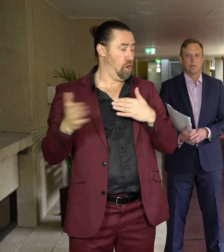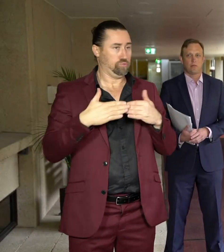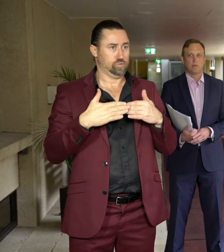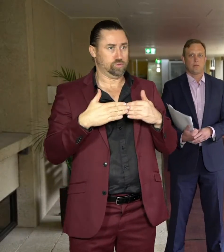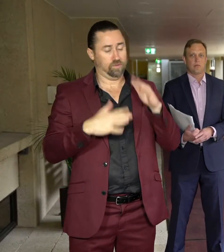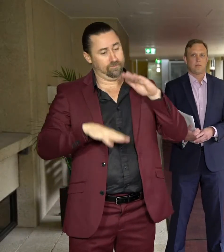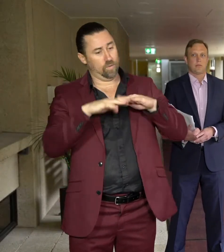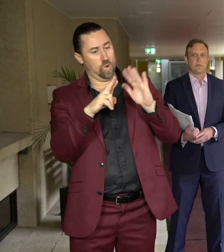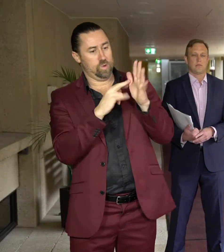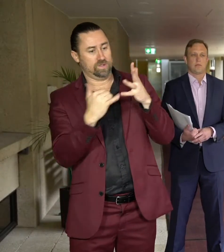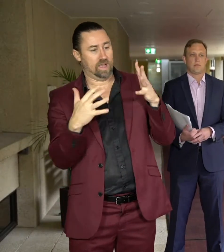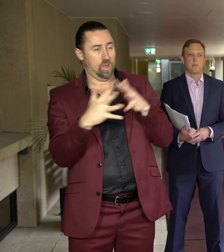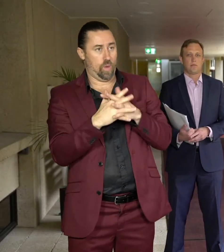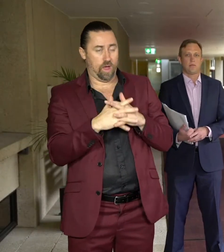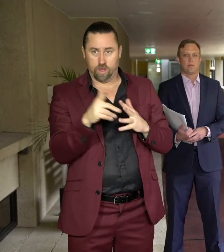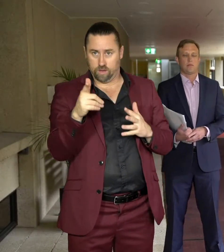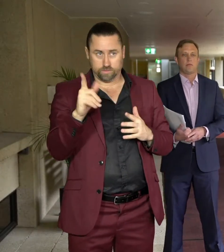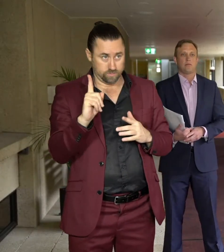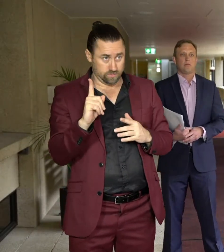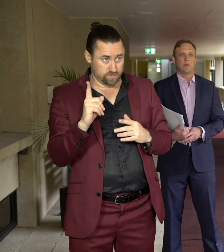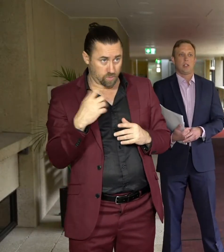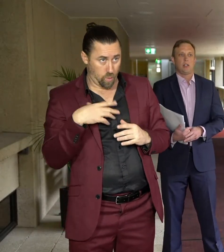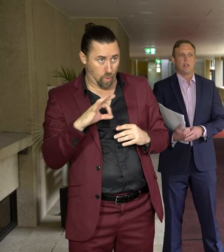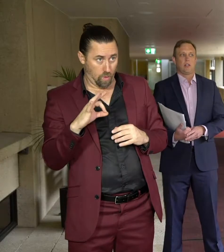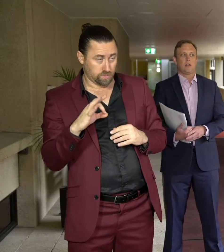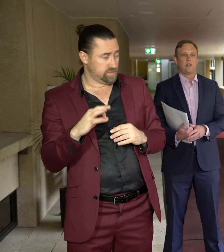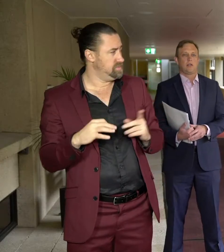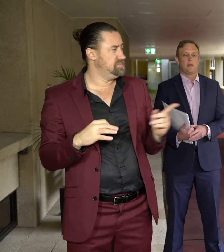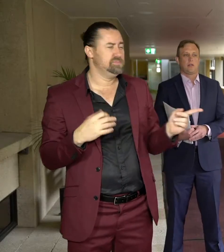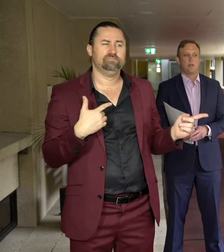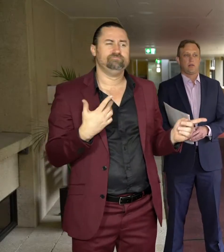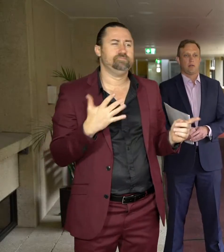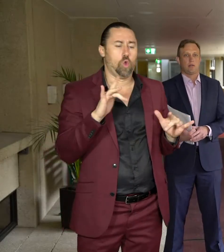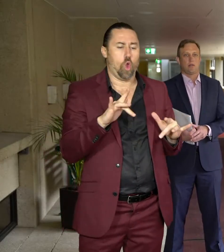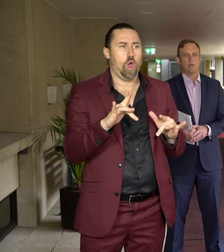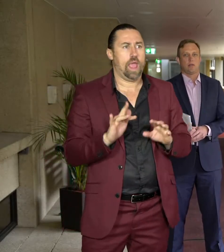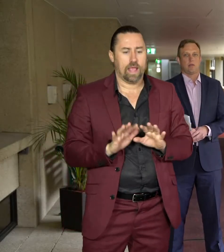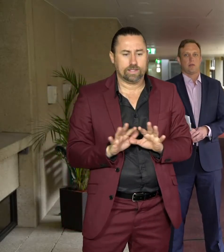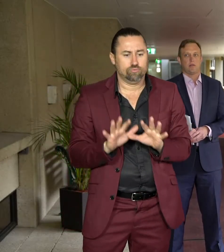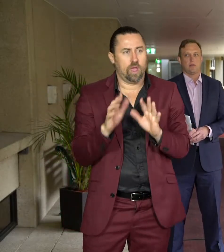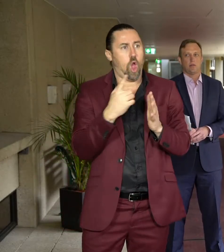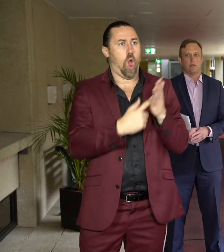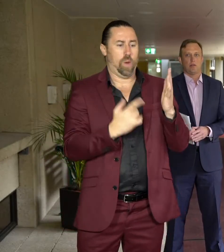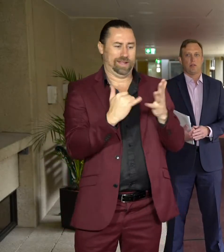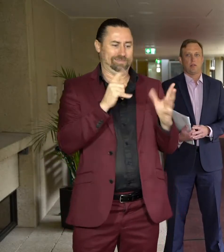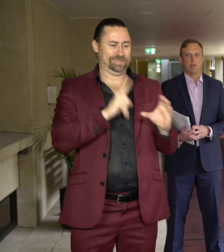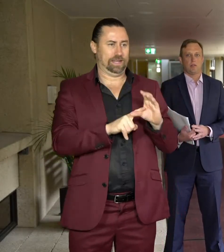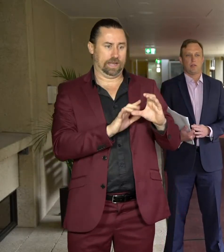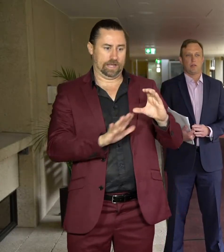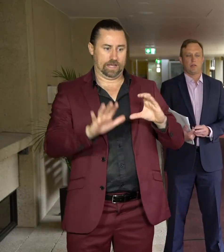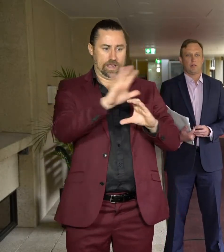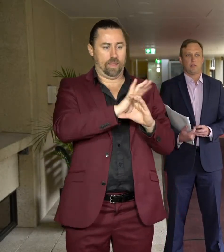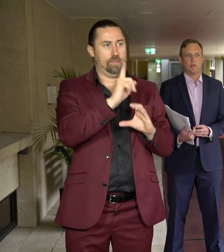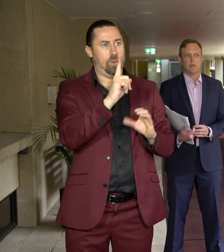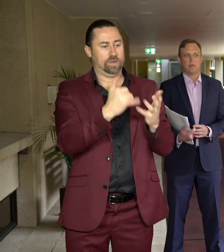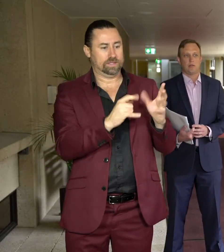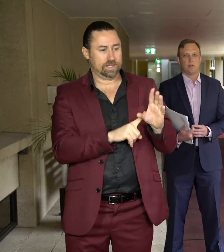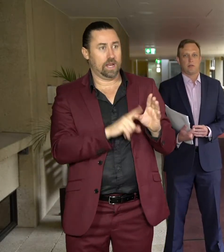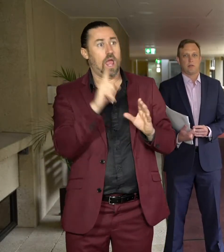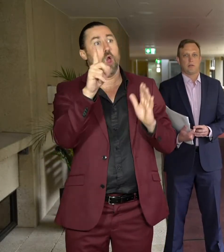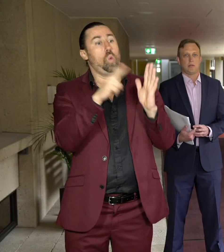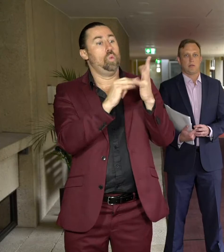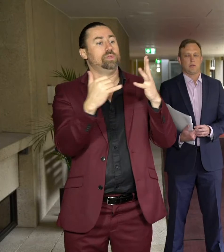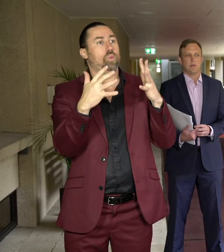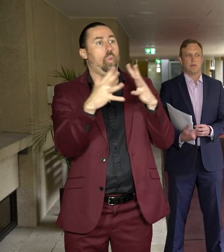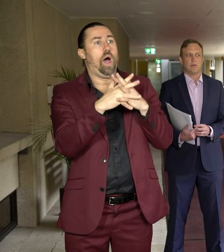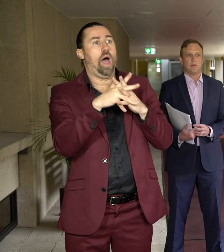the moment, given those concerns in regional areas? Well, we've not seen transmission outside Greater Sydney, and New South Wales did put